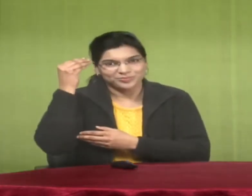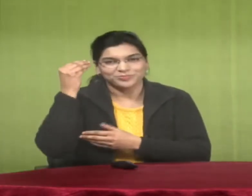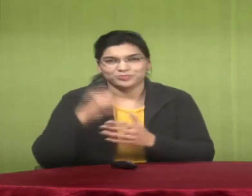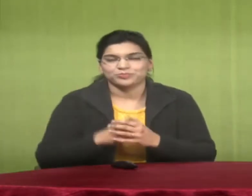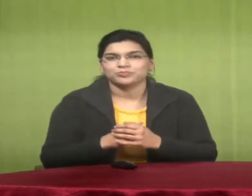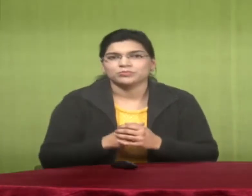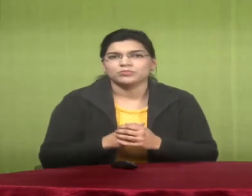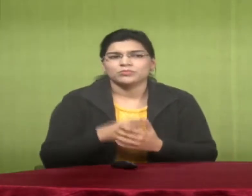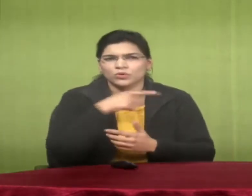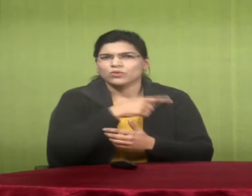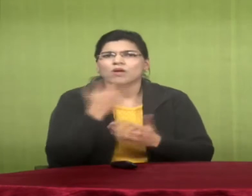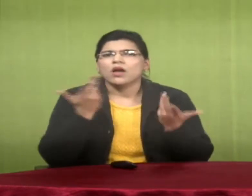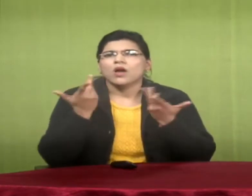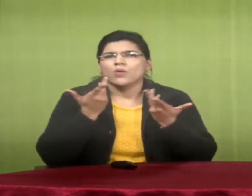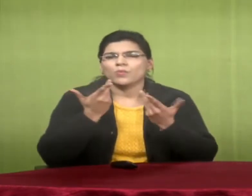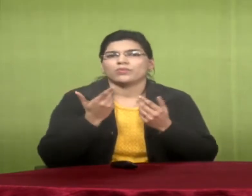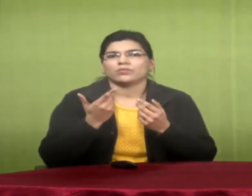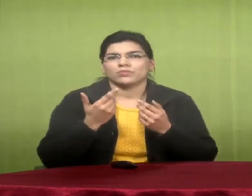This is the sign of Robert Frost.